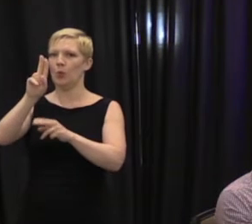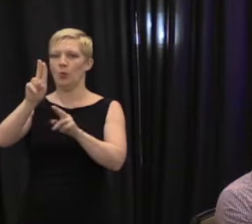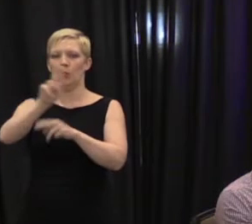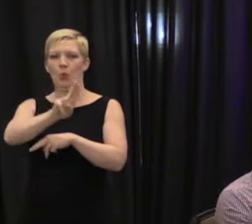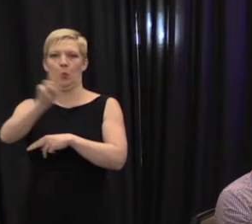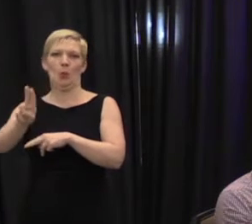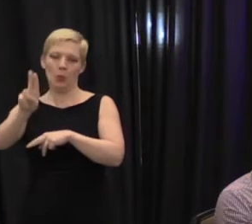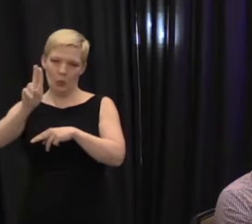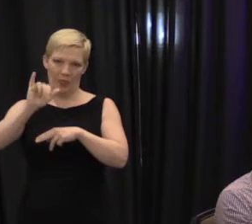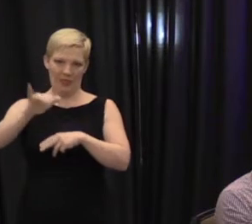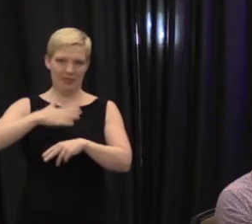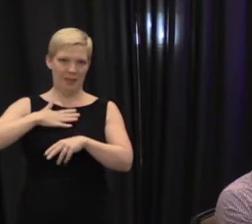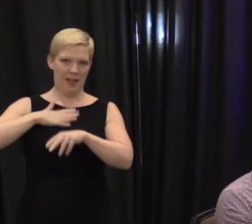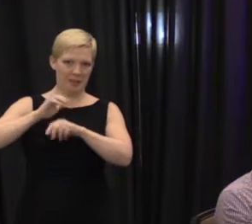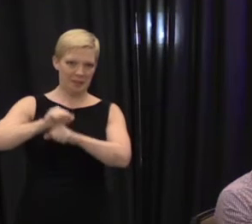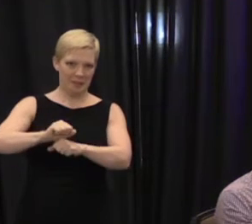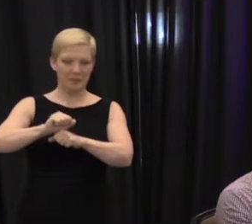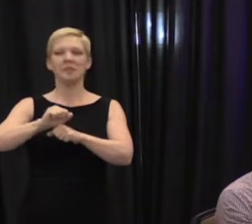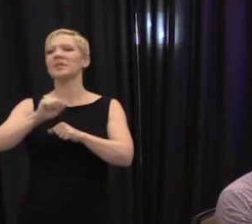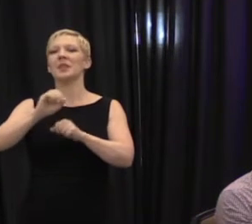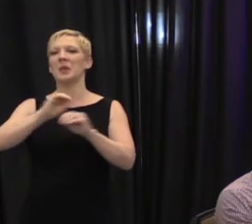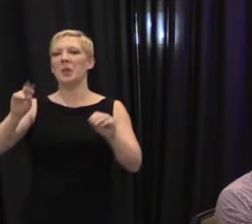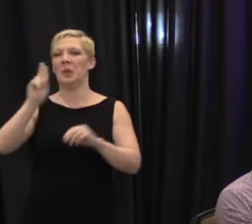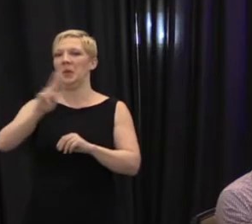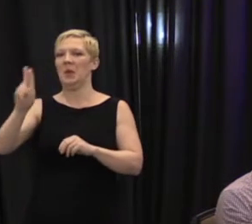and that is my tradition.